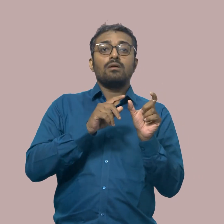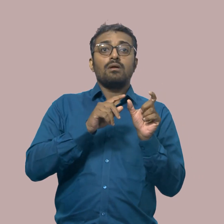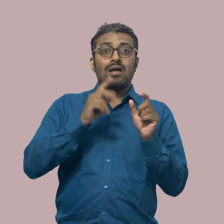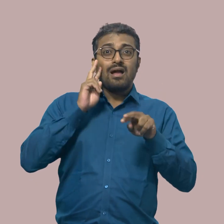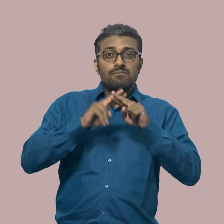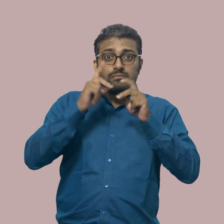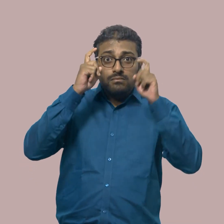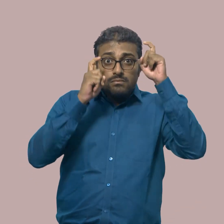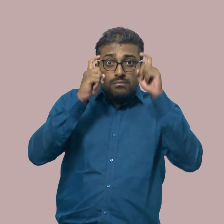In addition,